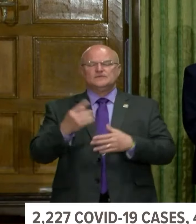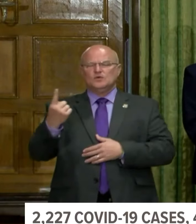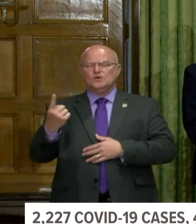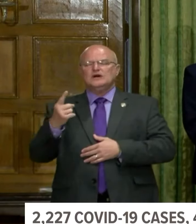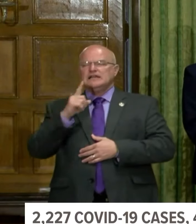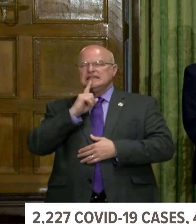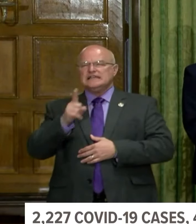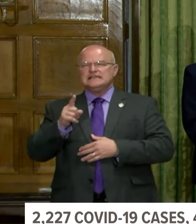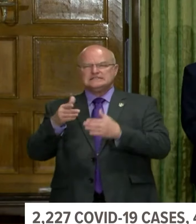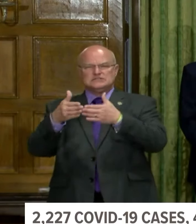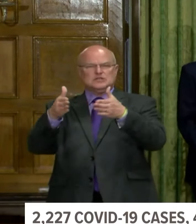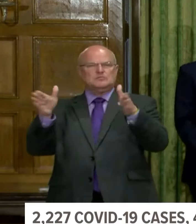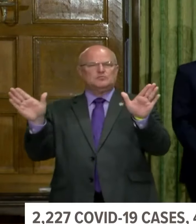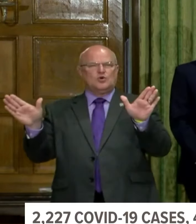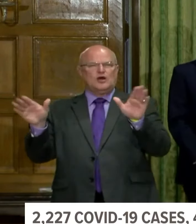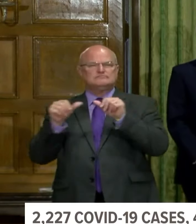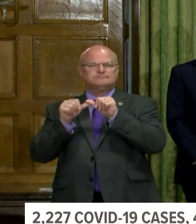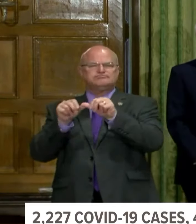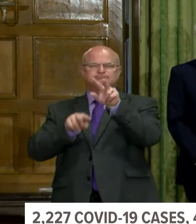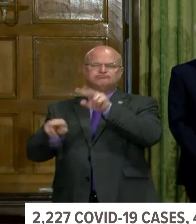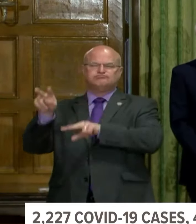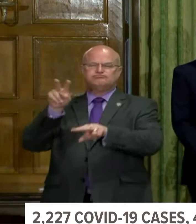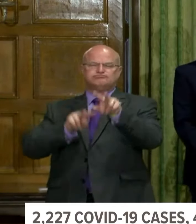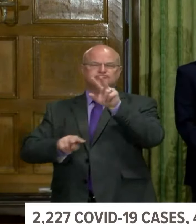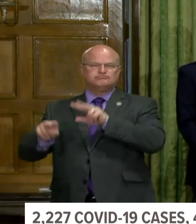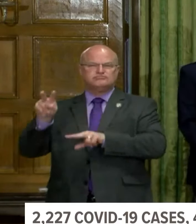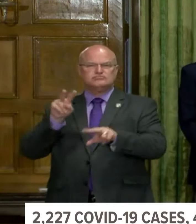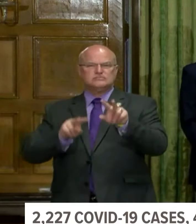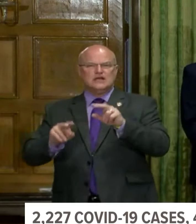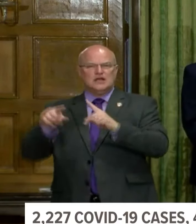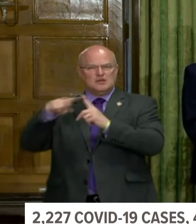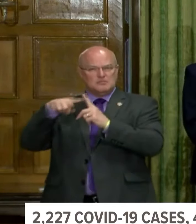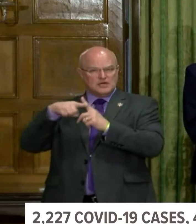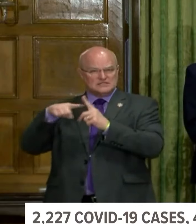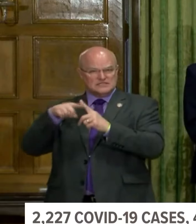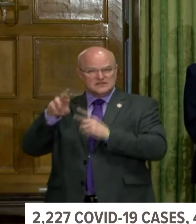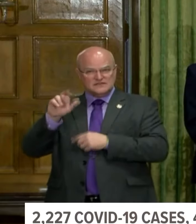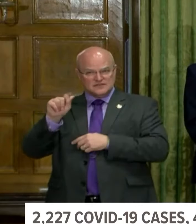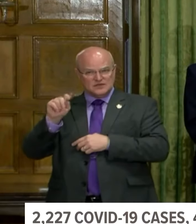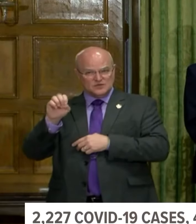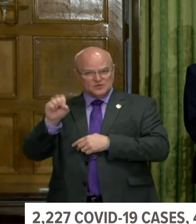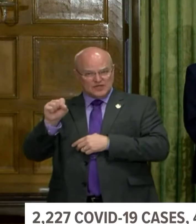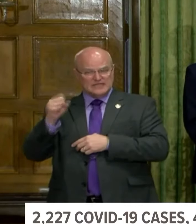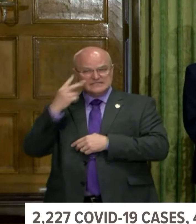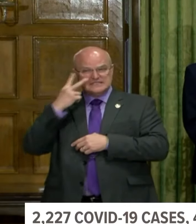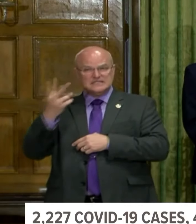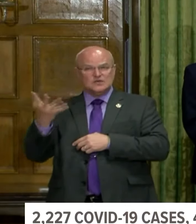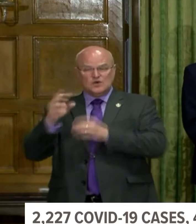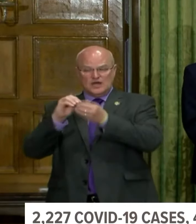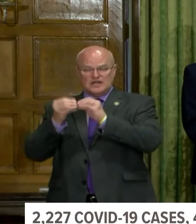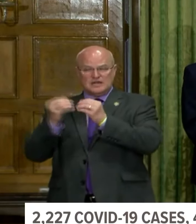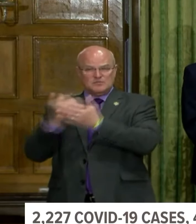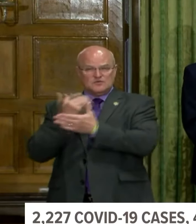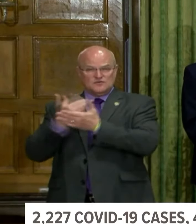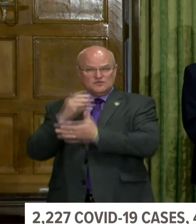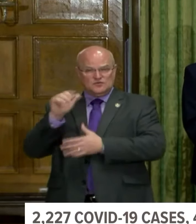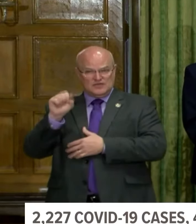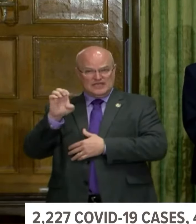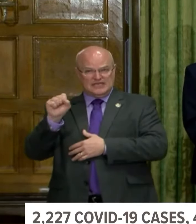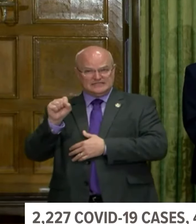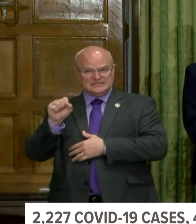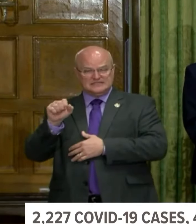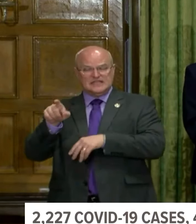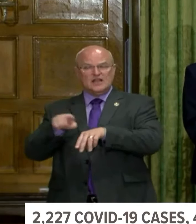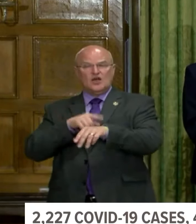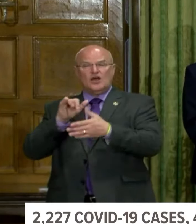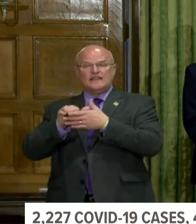sort of a broad, continue to look at our positivity rates, looking at our number of new cases. As